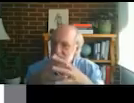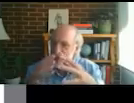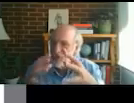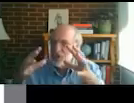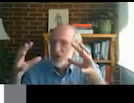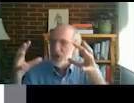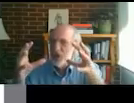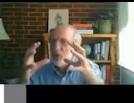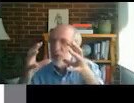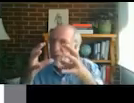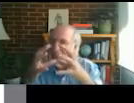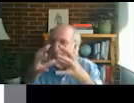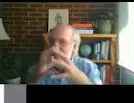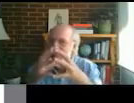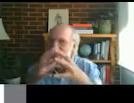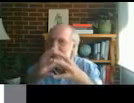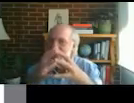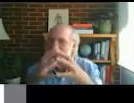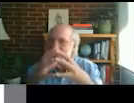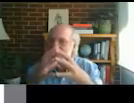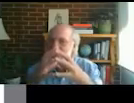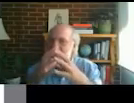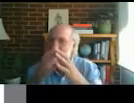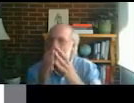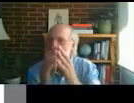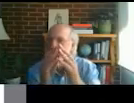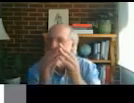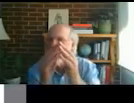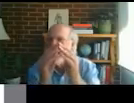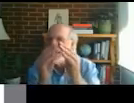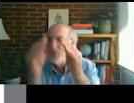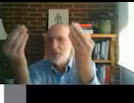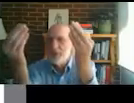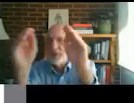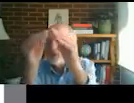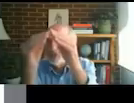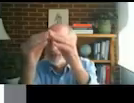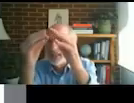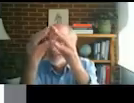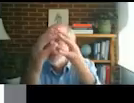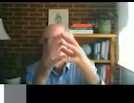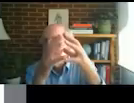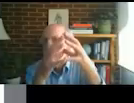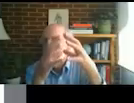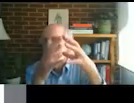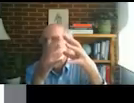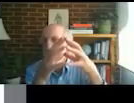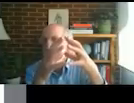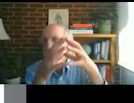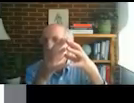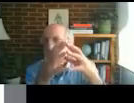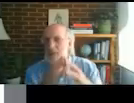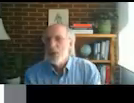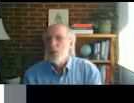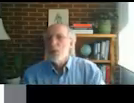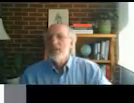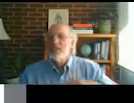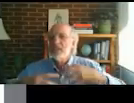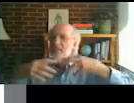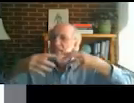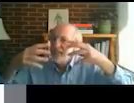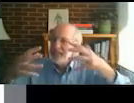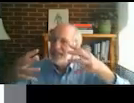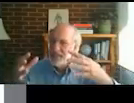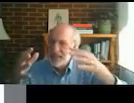It's getting closer. We might then take this where the fingers are all together. And it's only